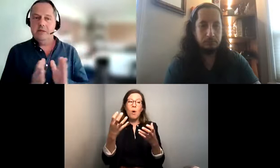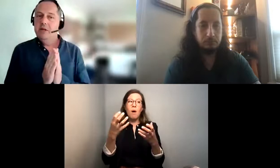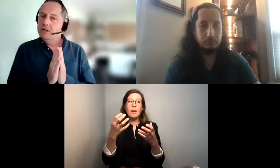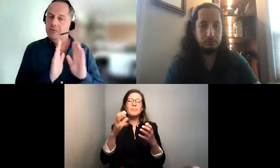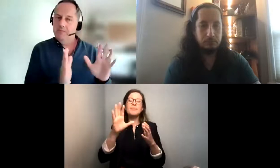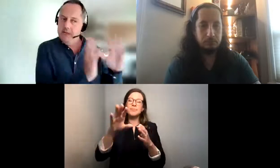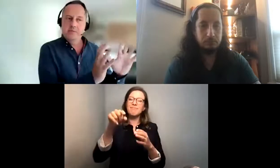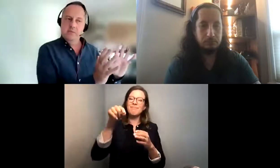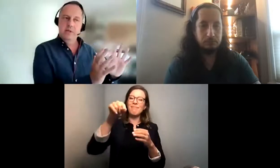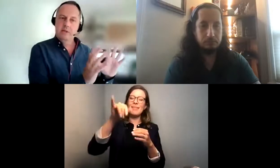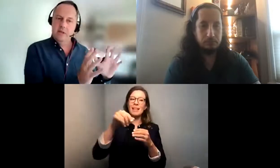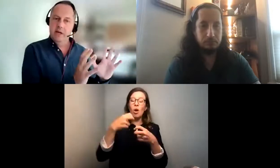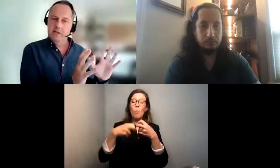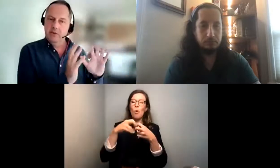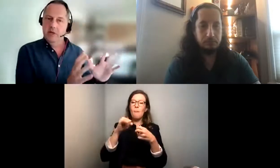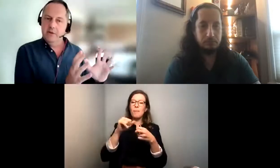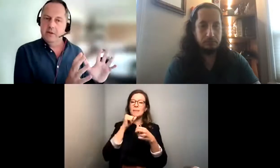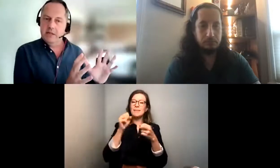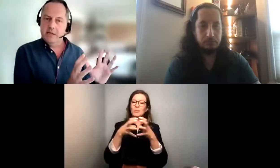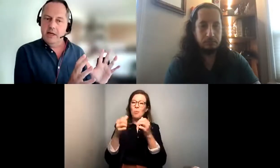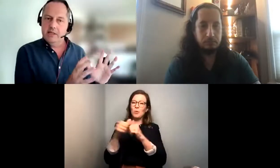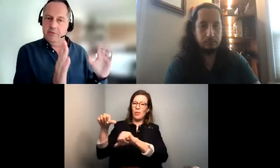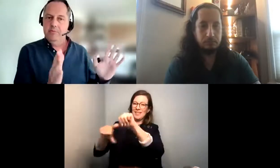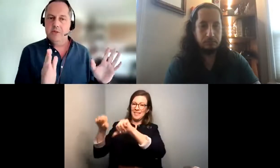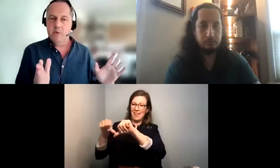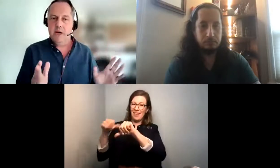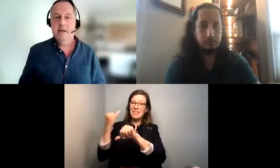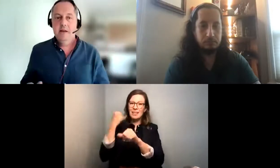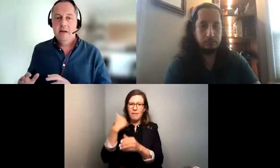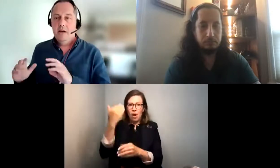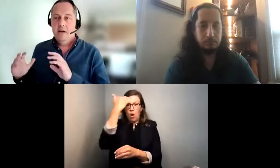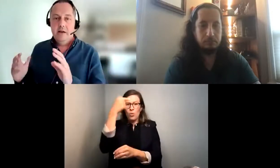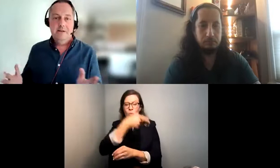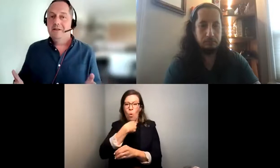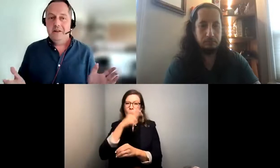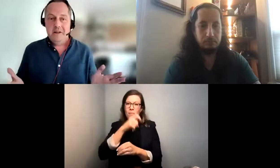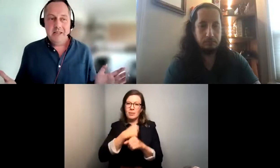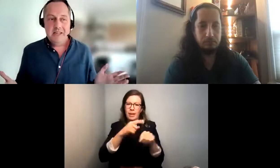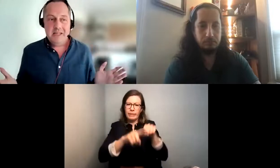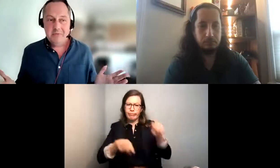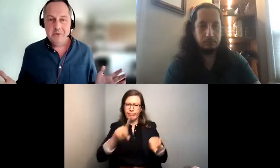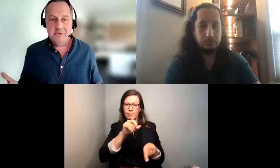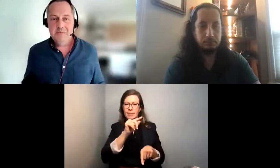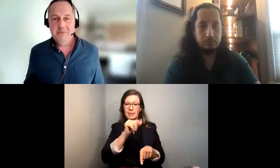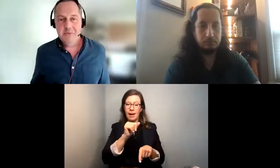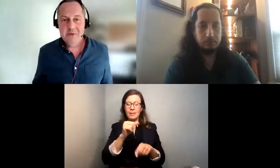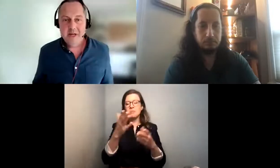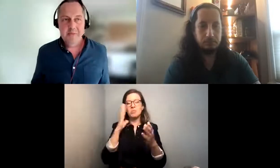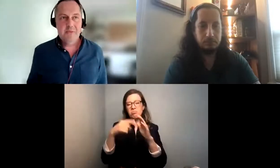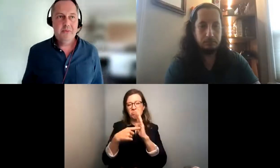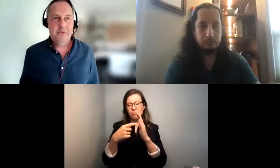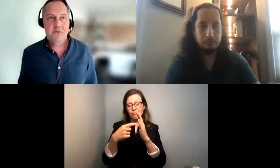is when the problem isn't with the science, if you know that that's the case. The problem is when, and I'll take an example from